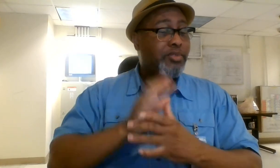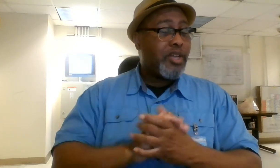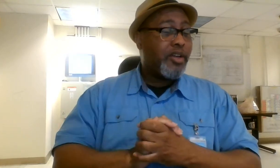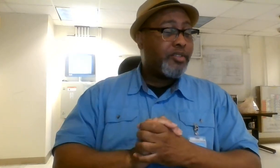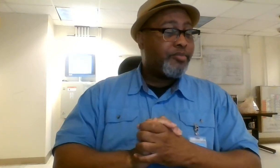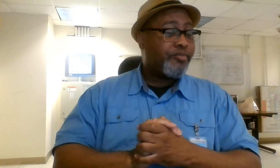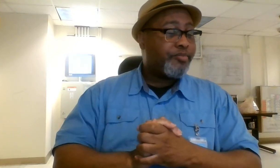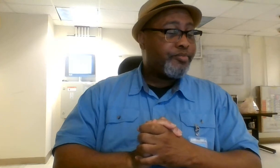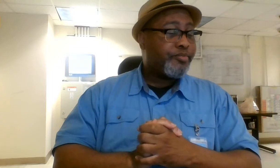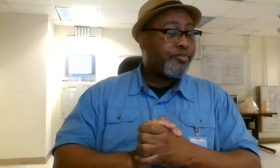sign.